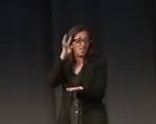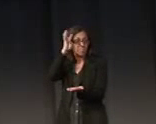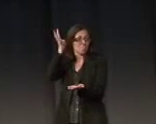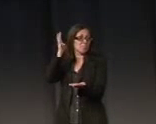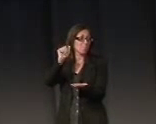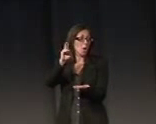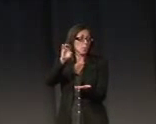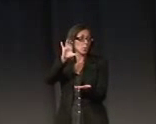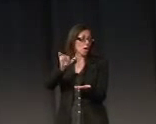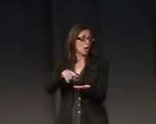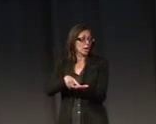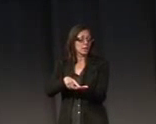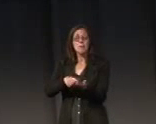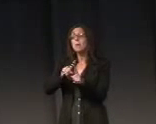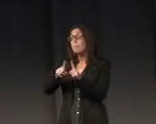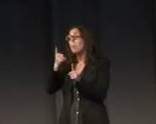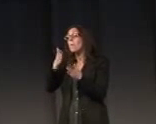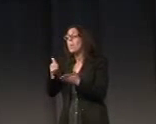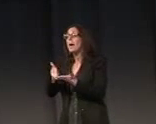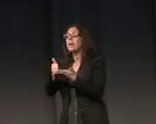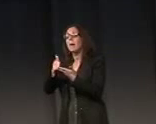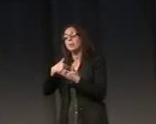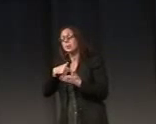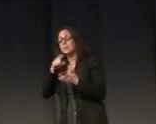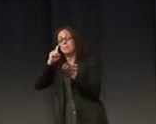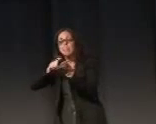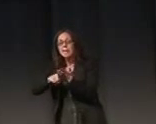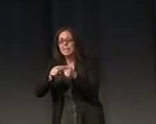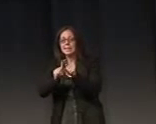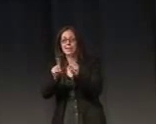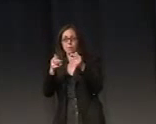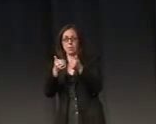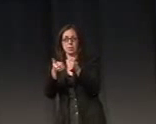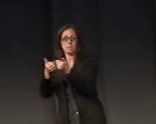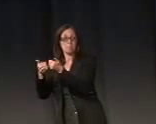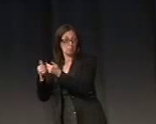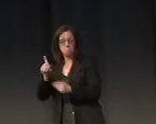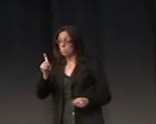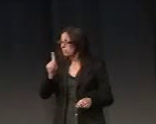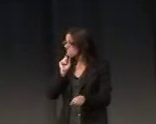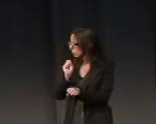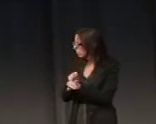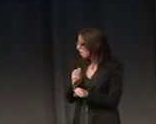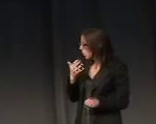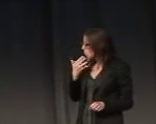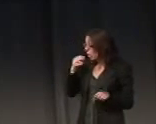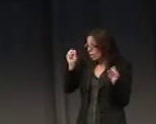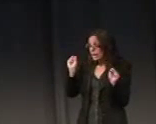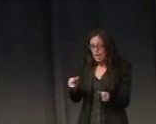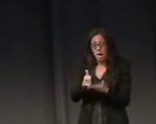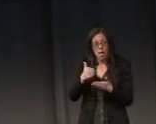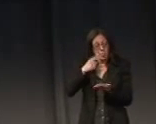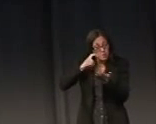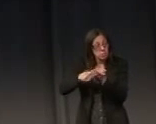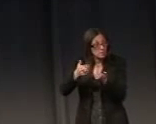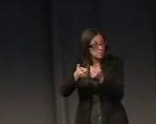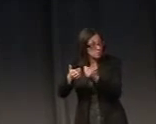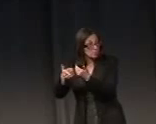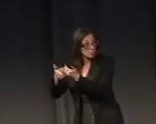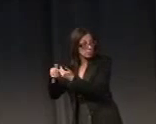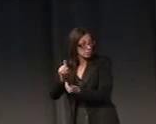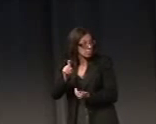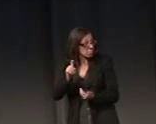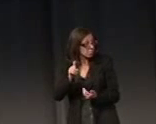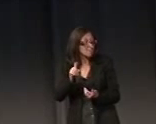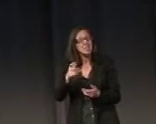of difference. But does it? Color might be arbitrary, yet its regular appearance in mathematics